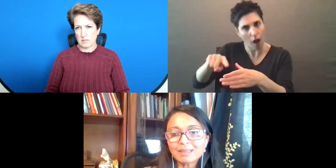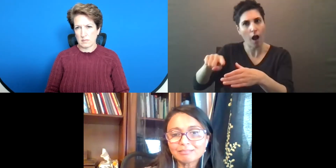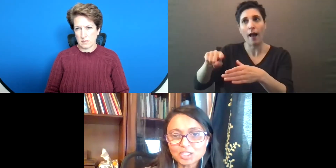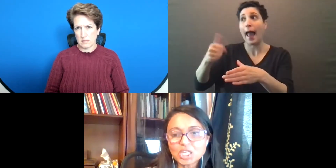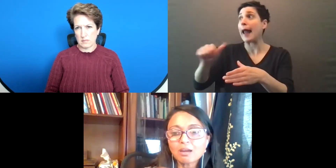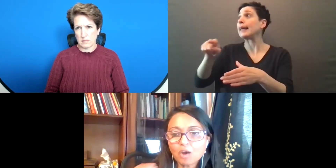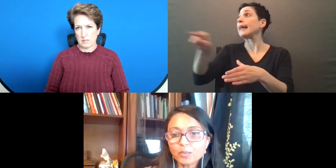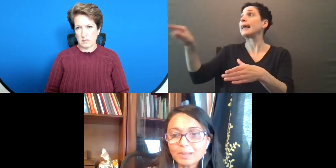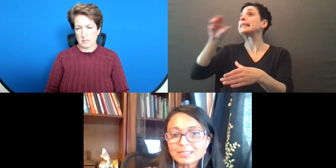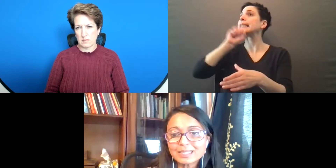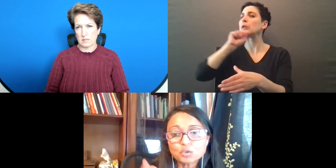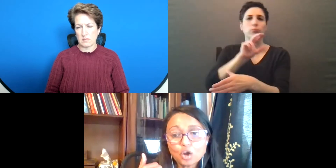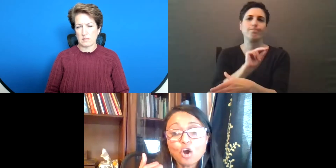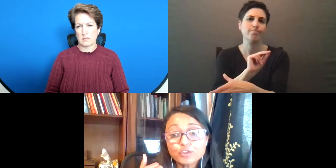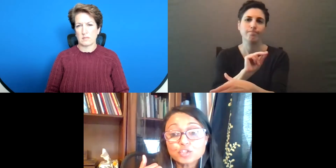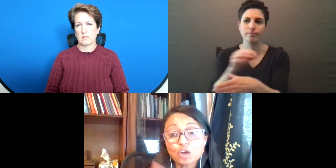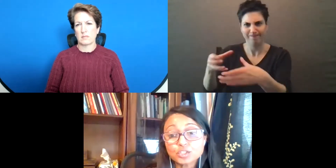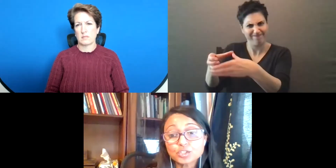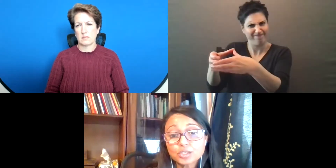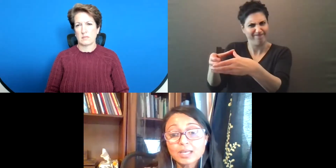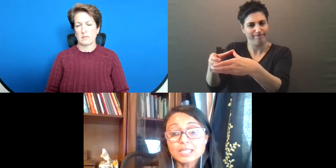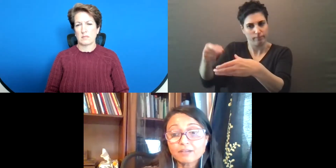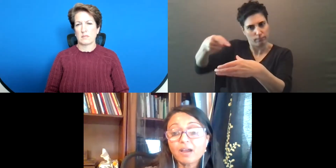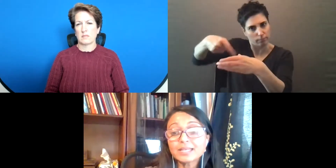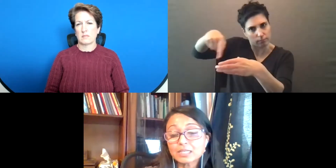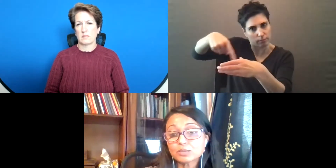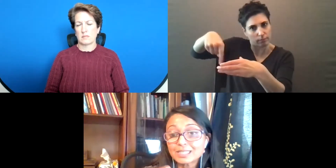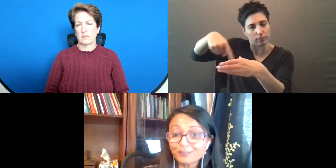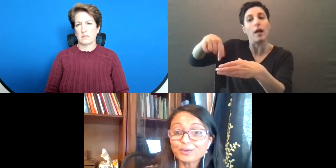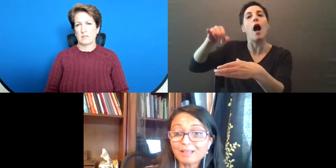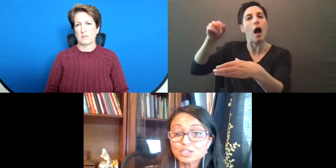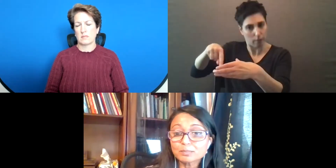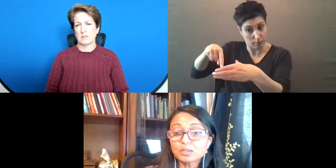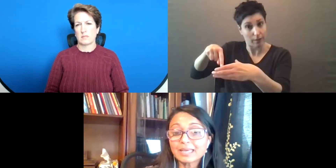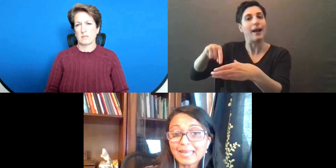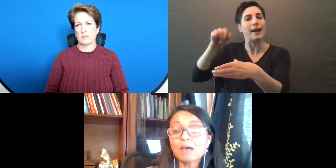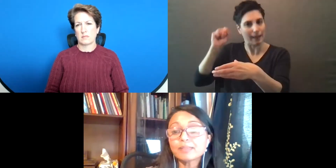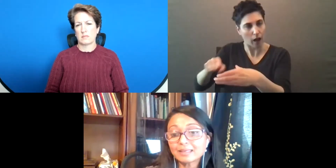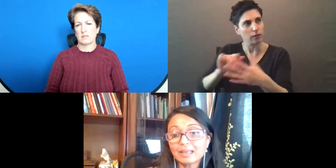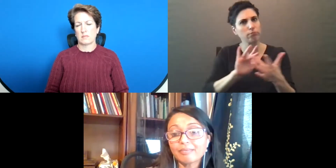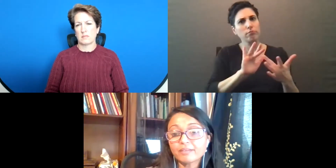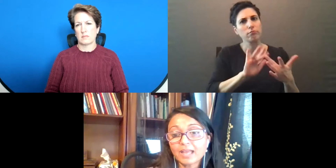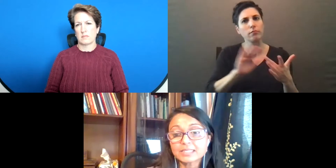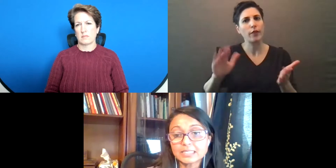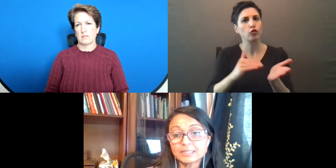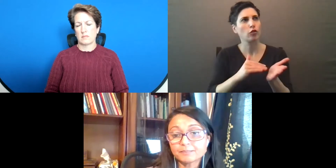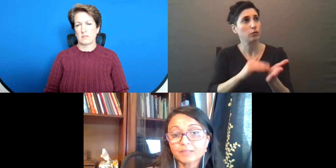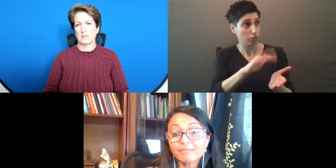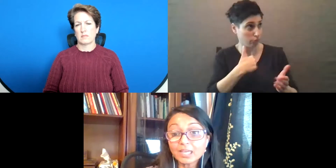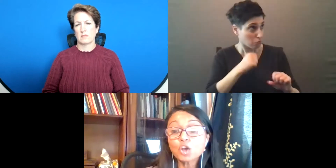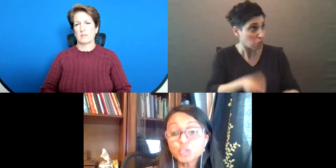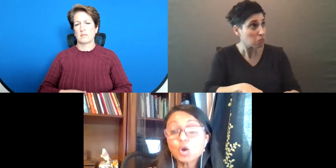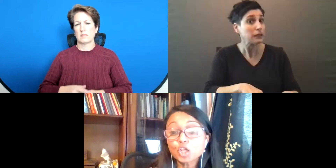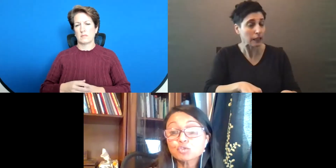I recommend that they check on the website or call their doctor to find out if they're eligible and how they can get the